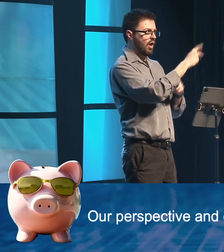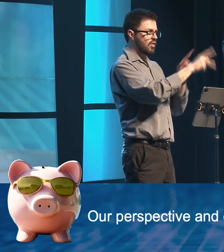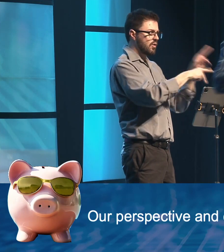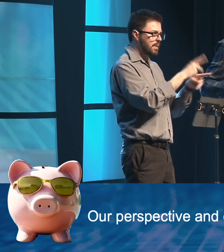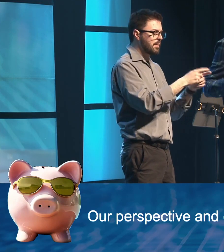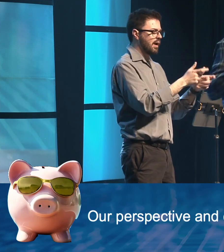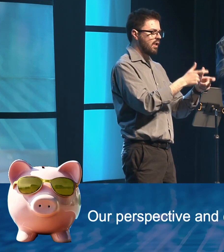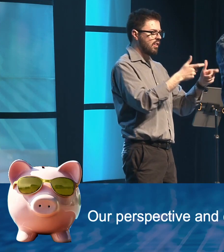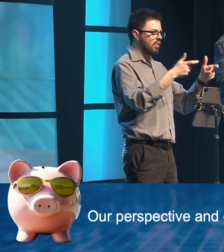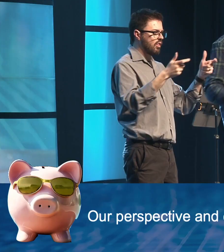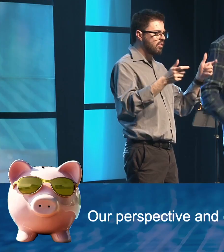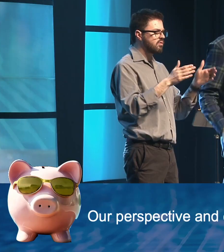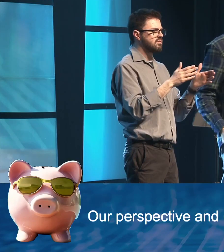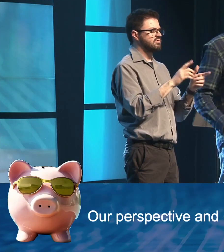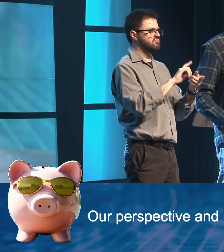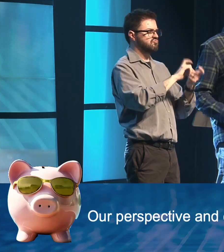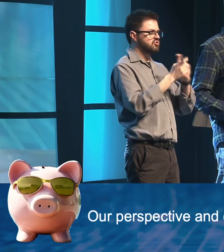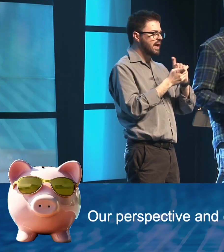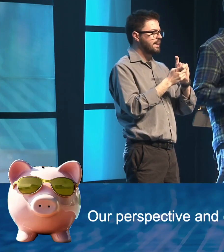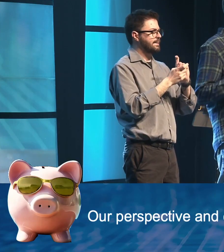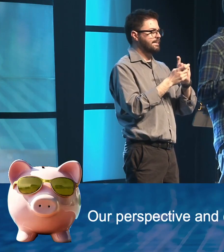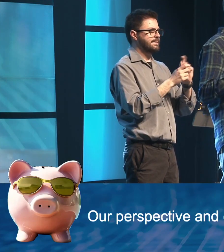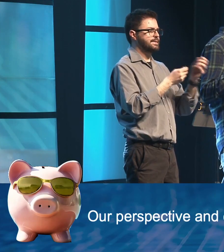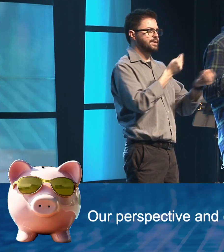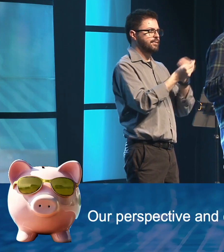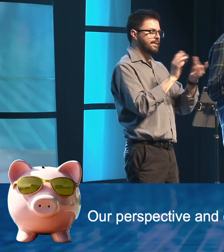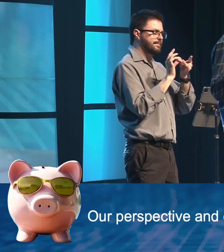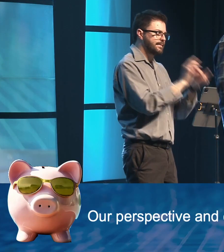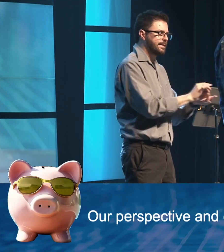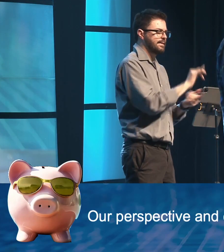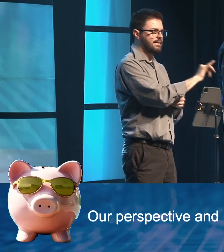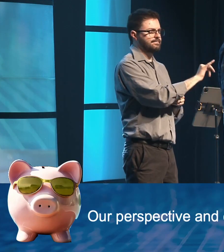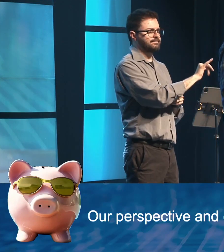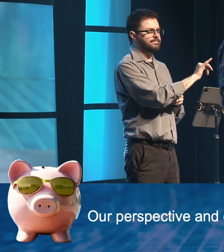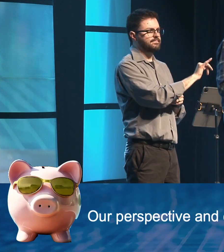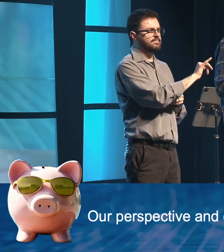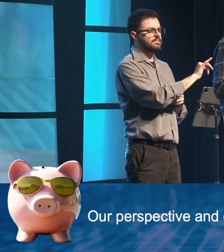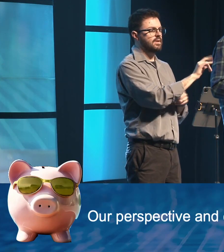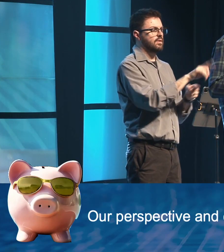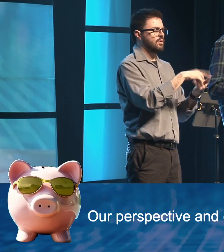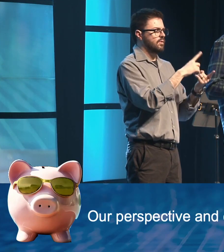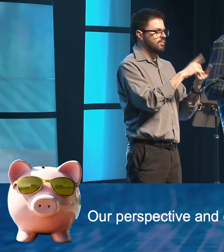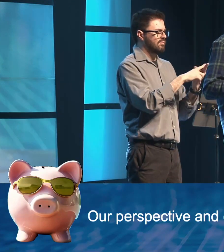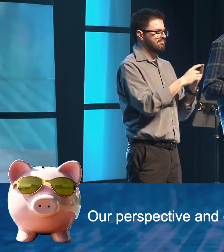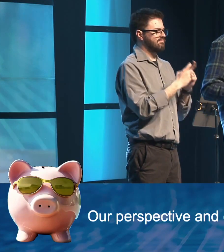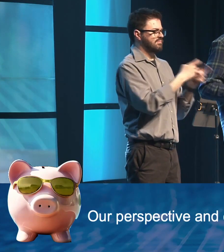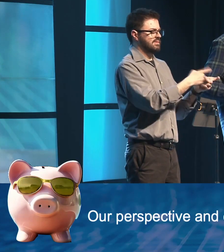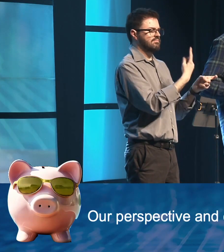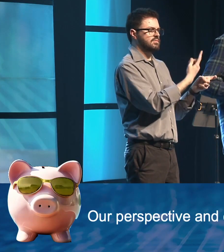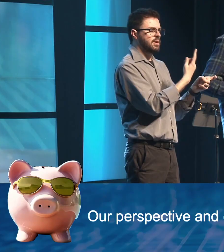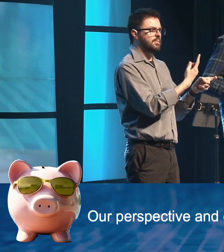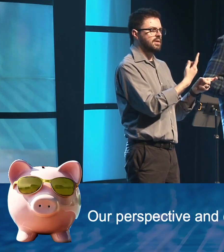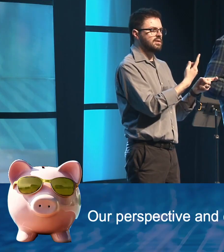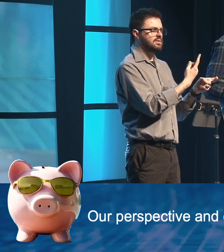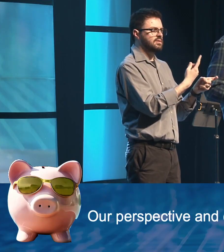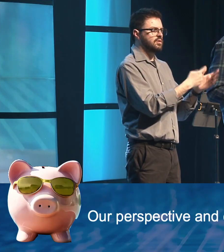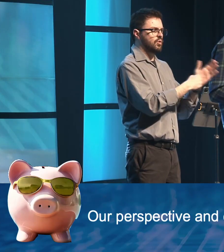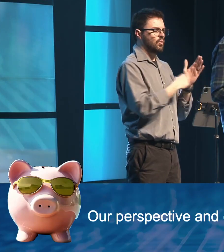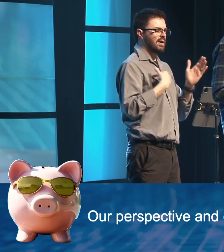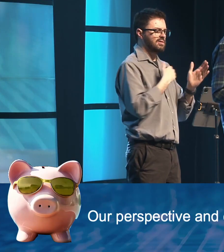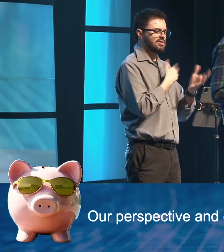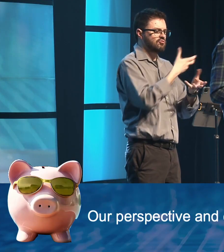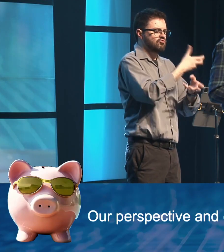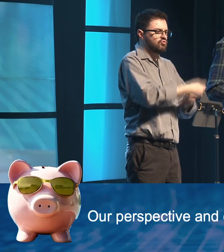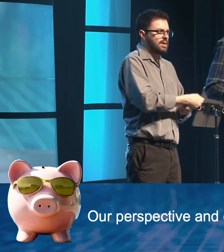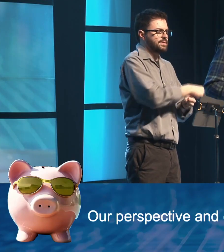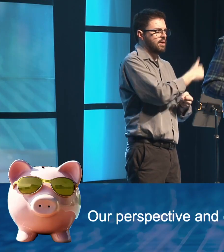and generosity does that. I think that when we give, it requires that we are trustful of people,